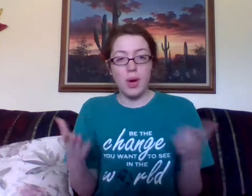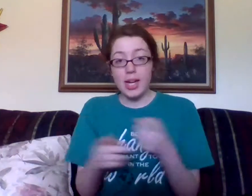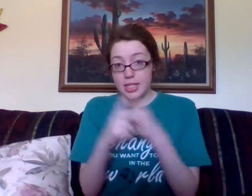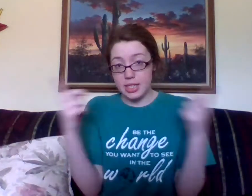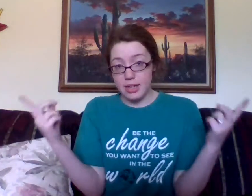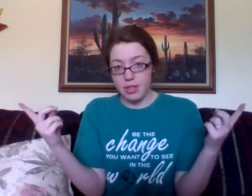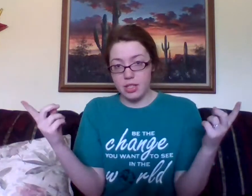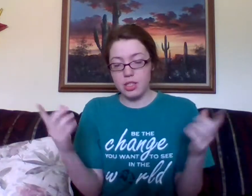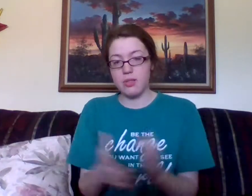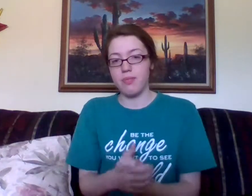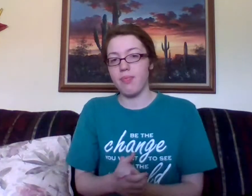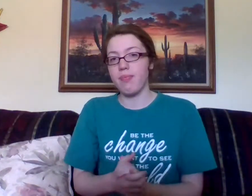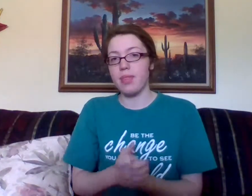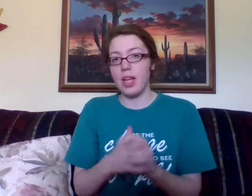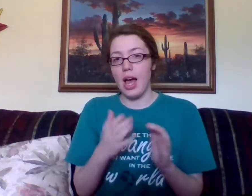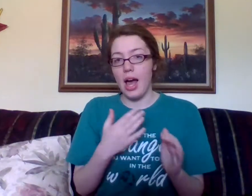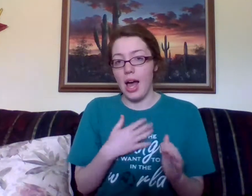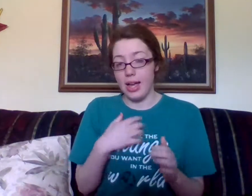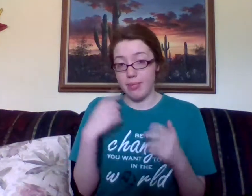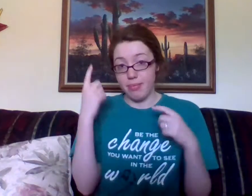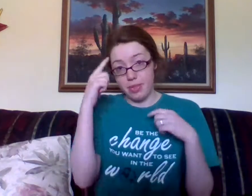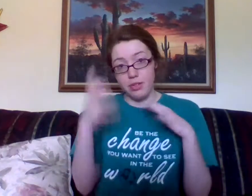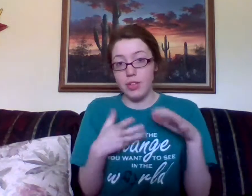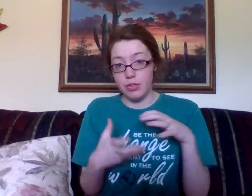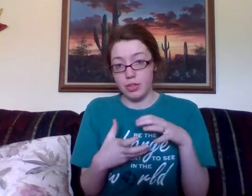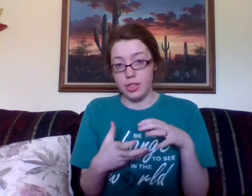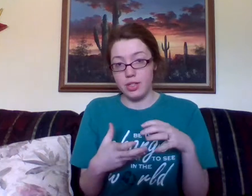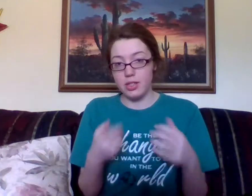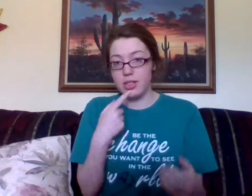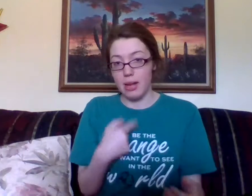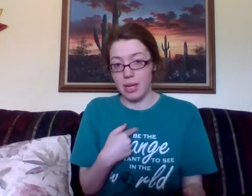What is the difference? I am confused. Tell me.